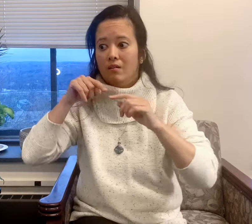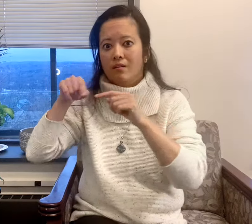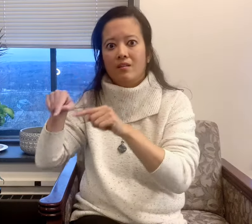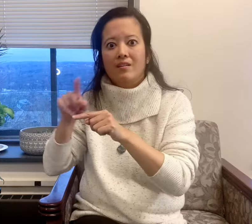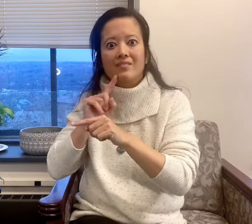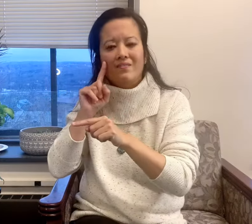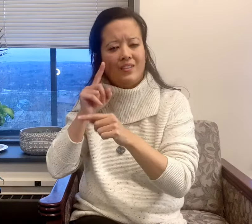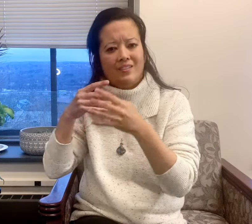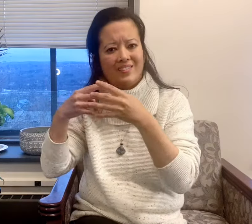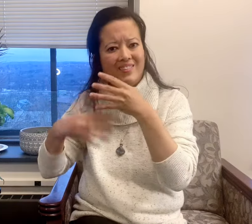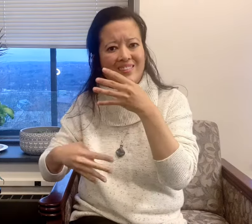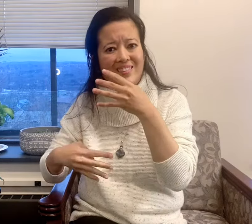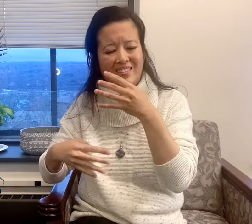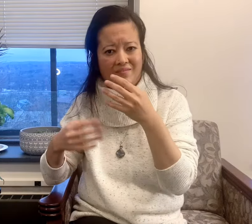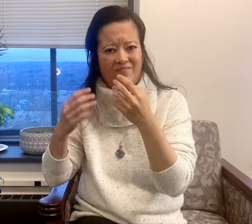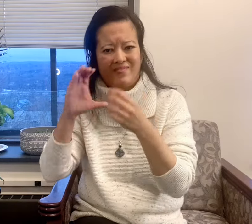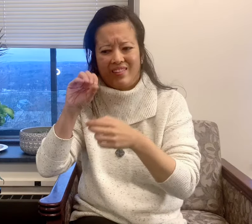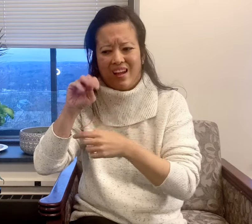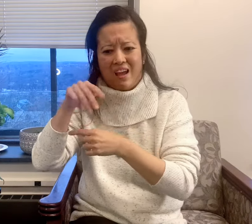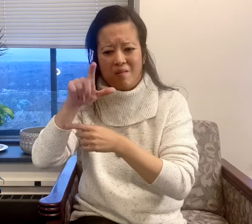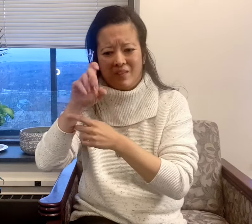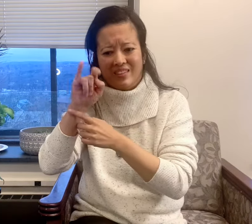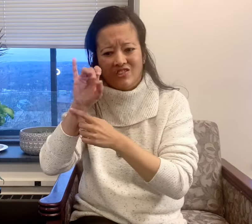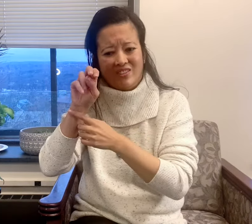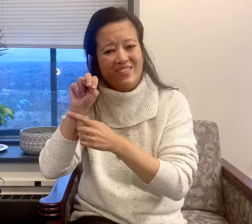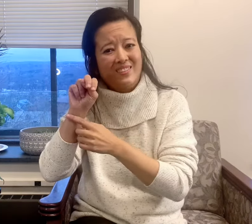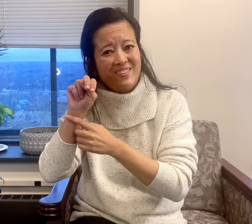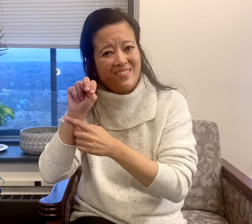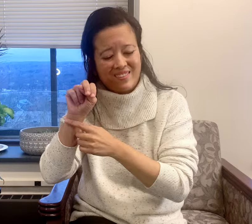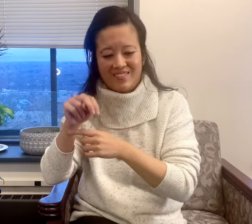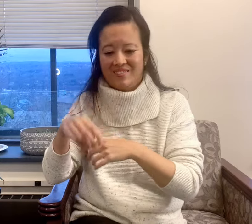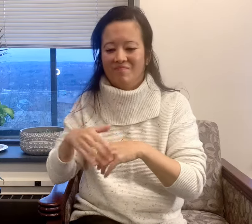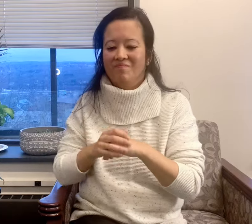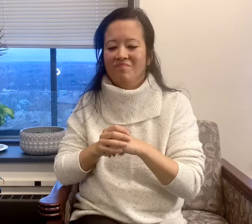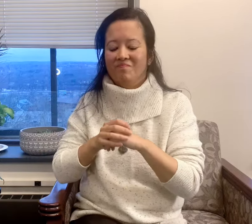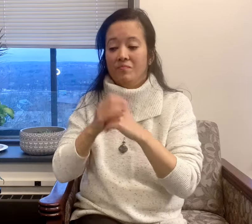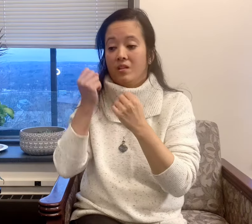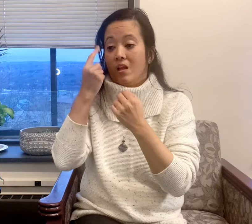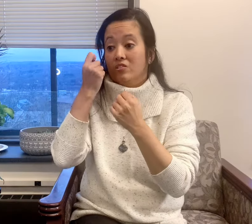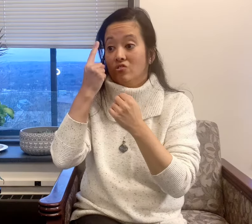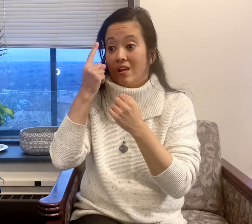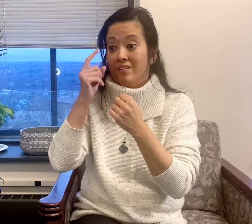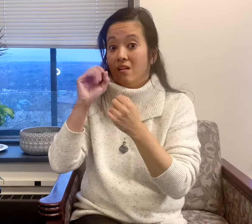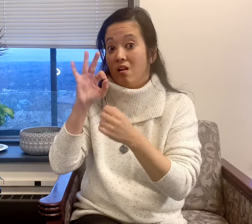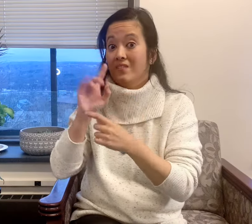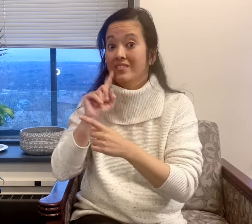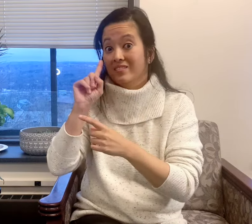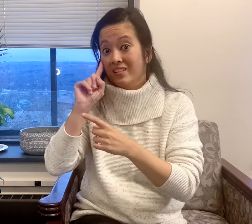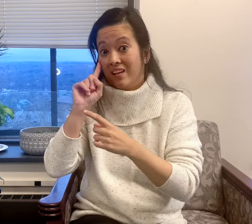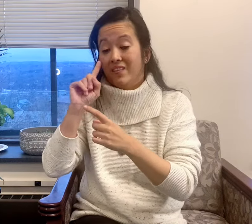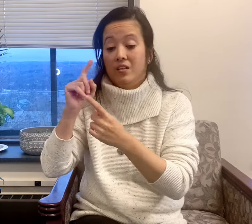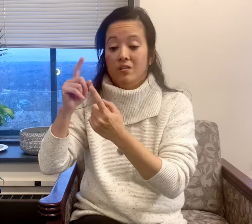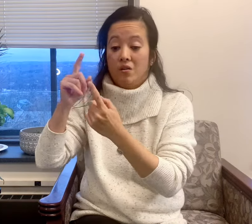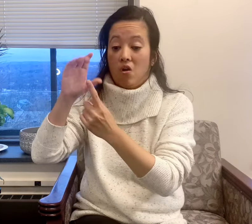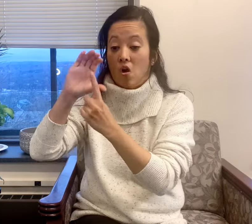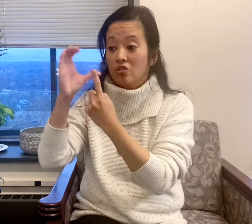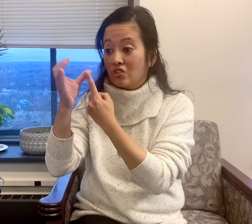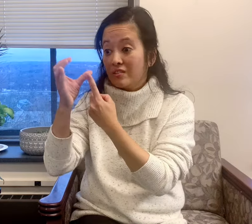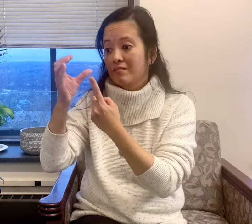an auditory language. But in sign language, it's just extremely complex. So to understand the